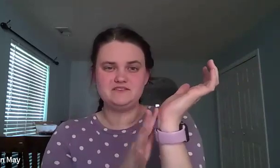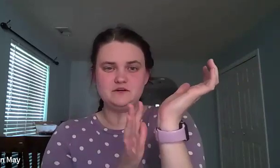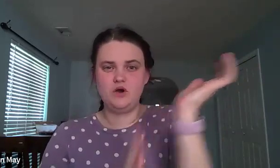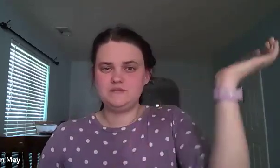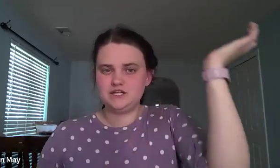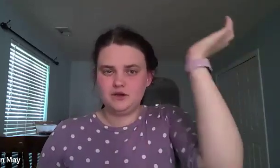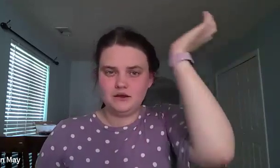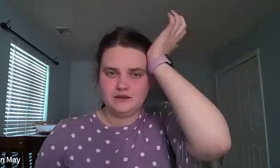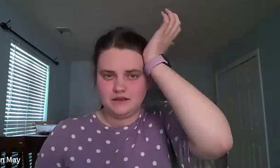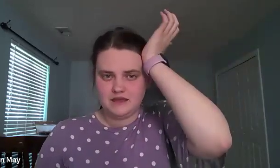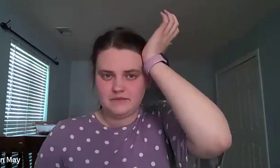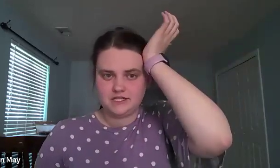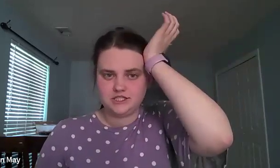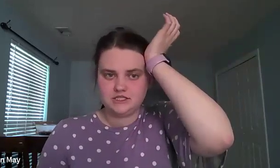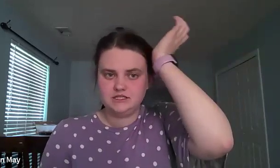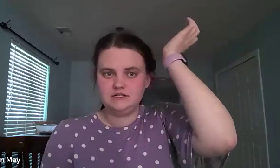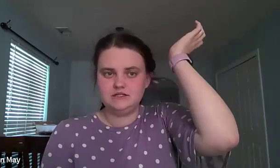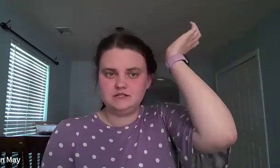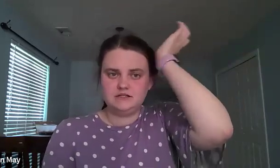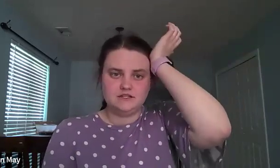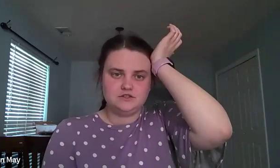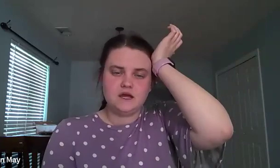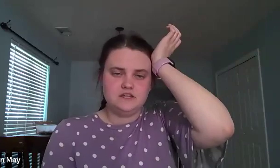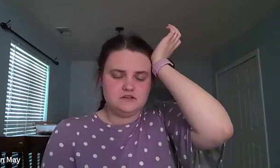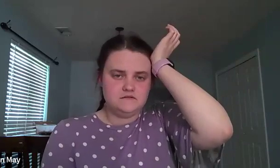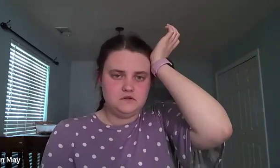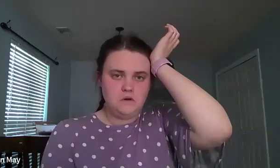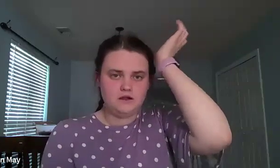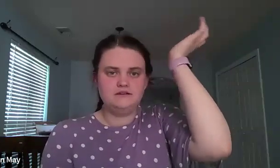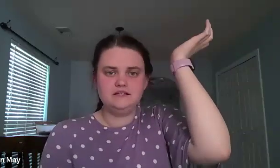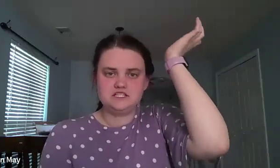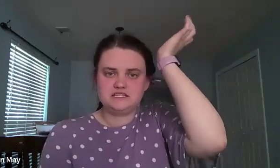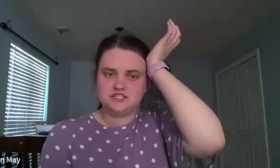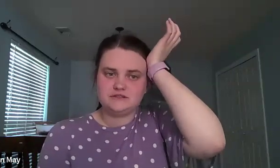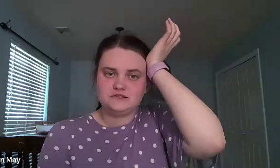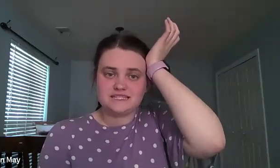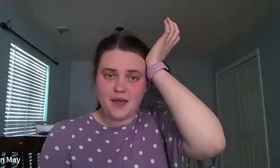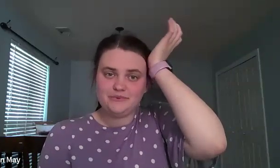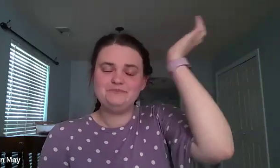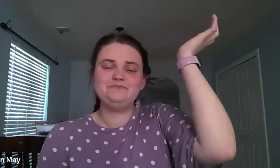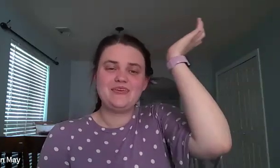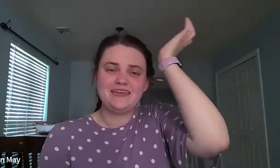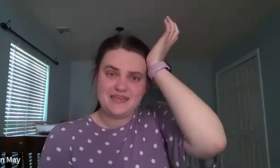of your palm is going to go cabbage. Do not hit yourself too hard. It's just a gentle little tap.